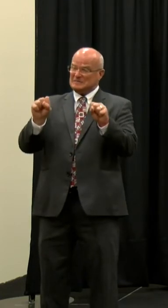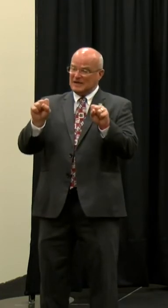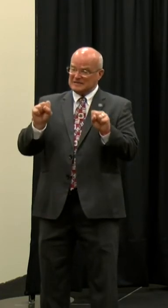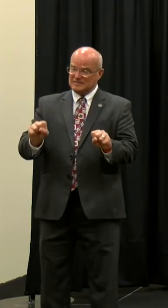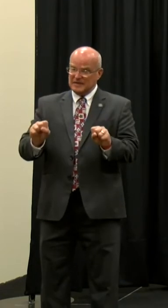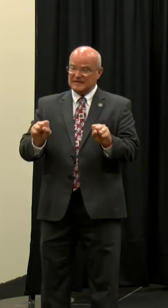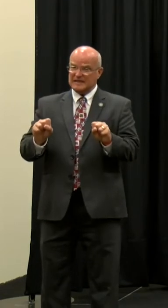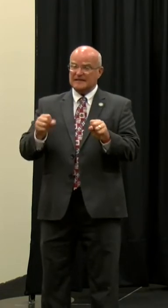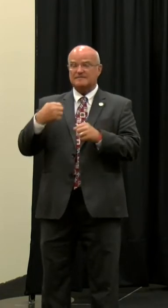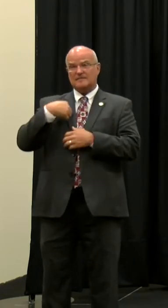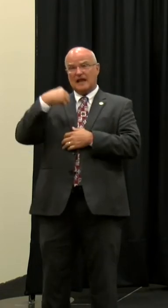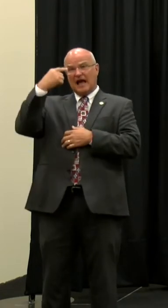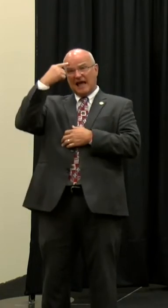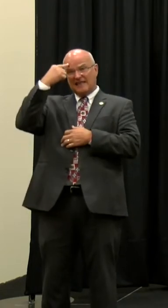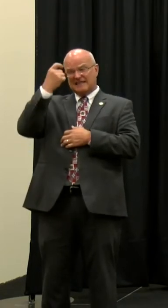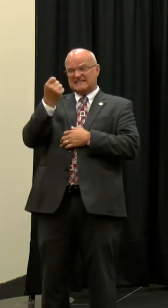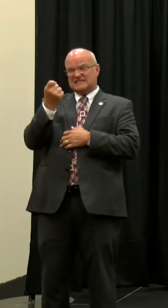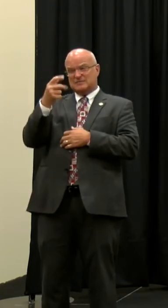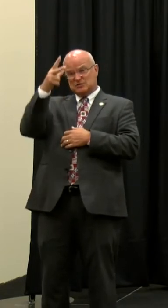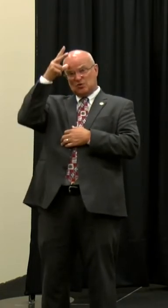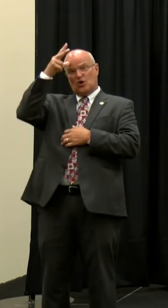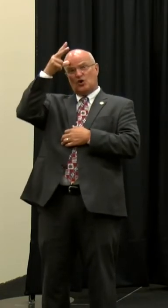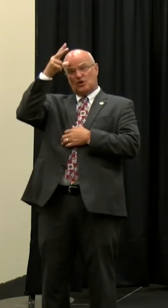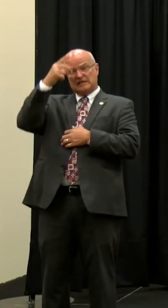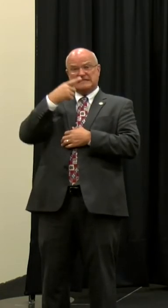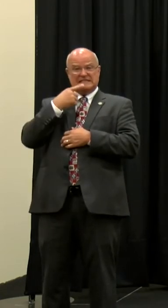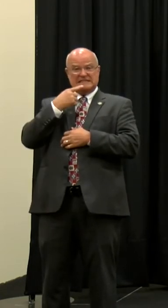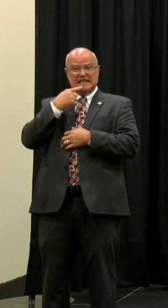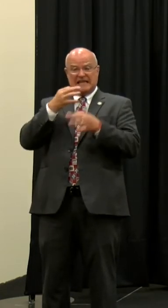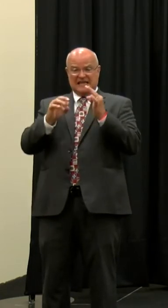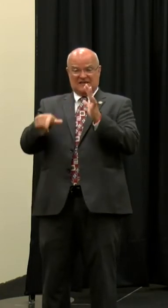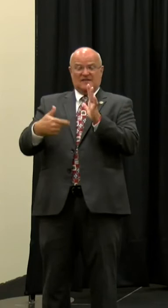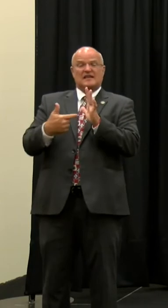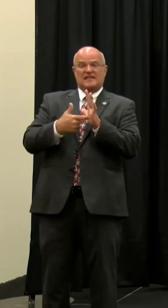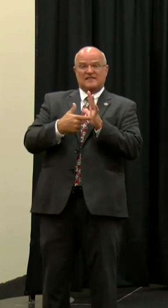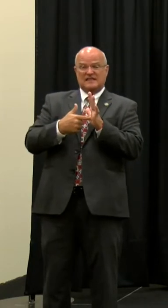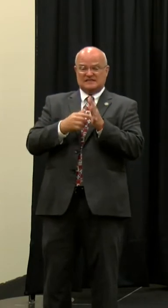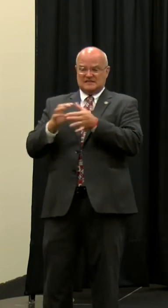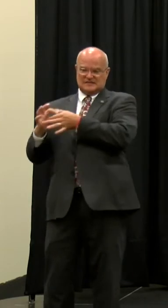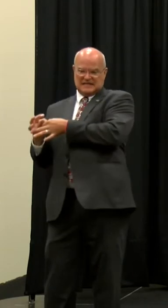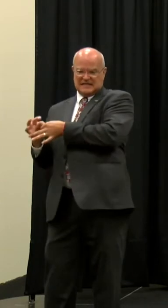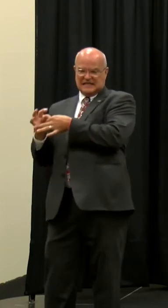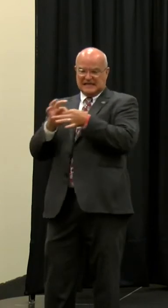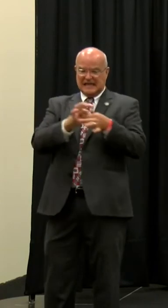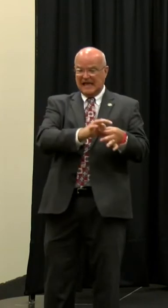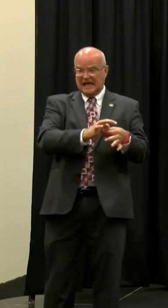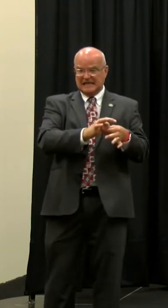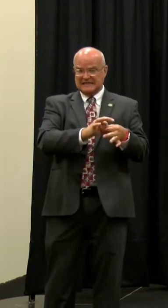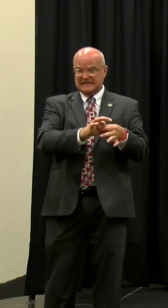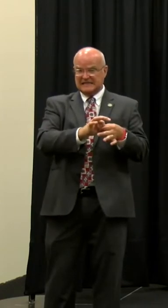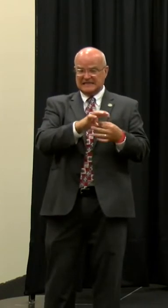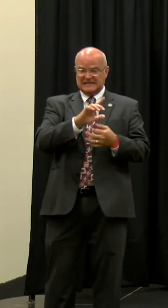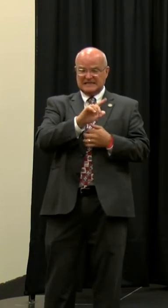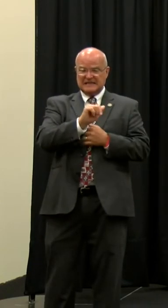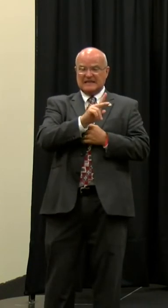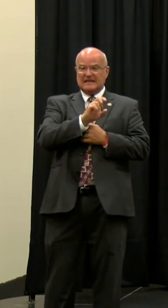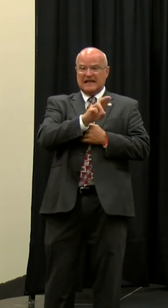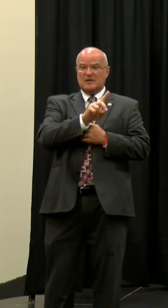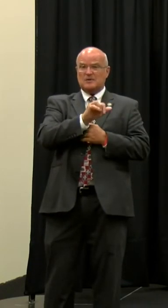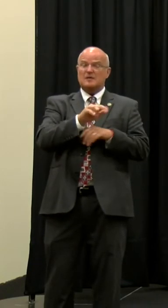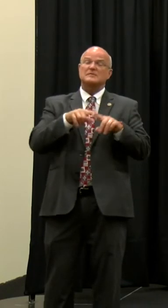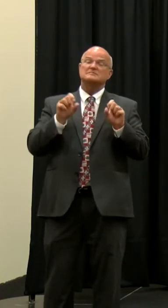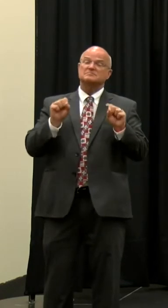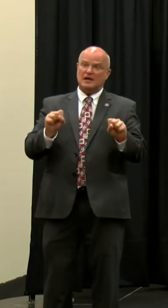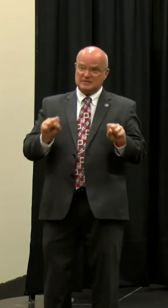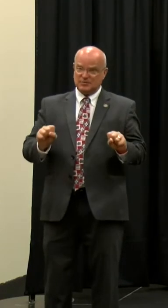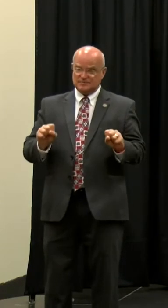possibility. I think it's a little bit early to say whether these are connected to Labor Day activities, but that's